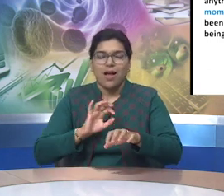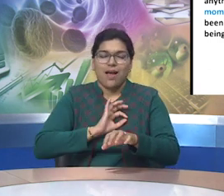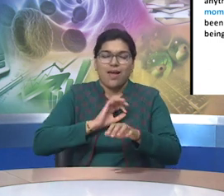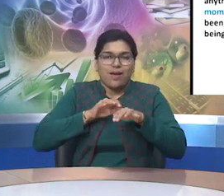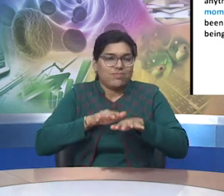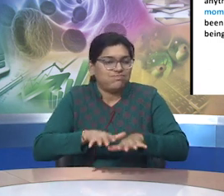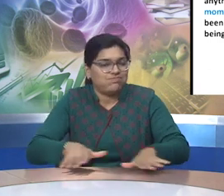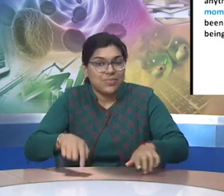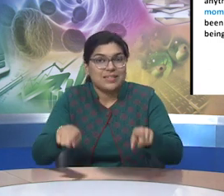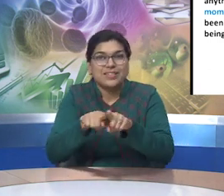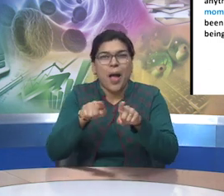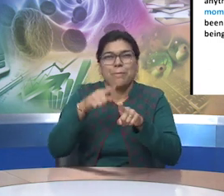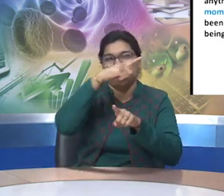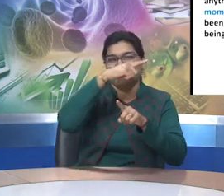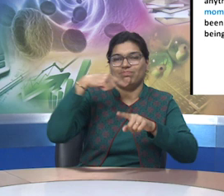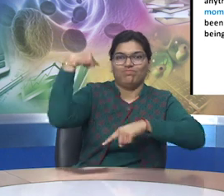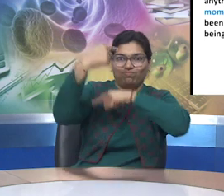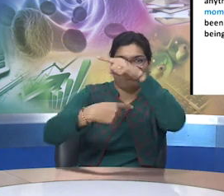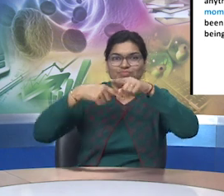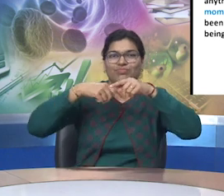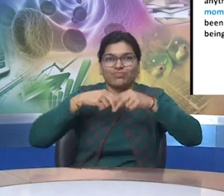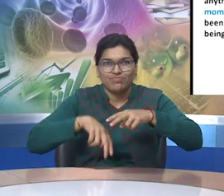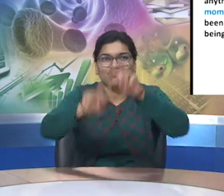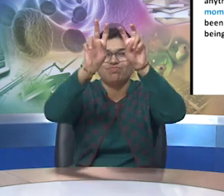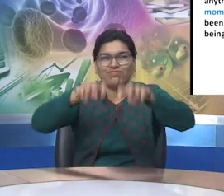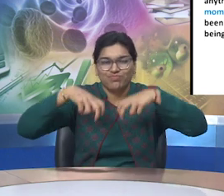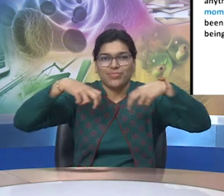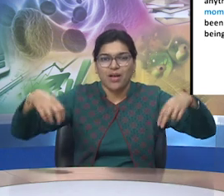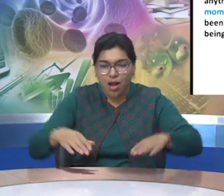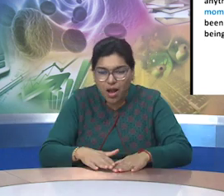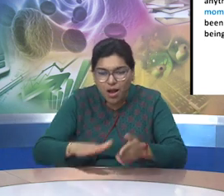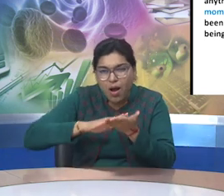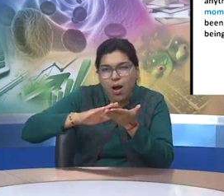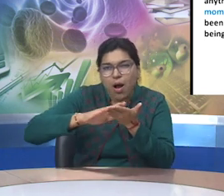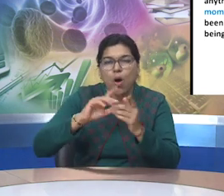to bother about anything.